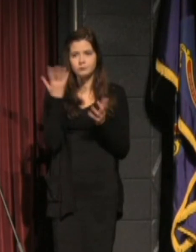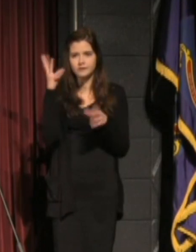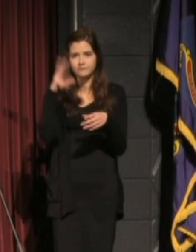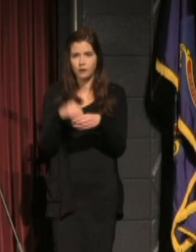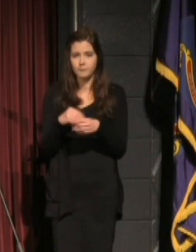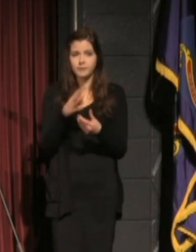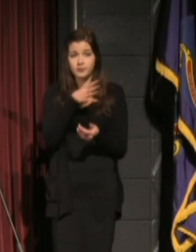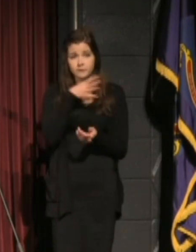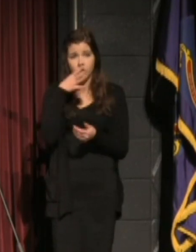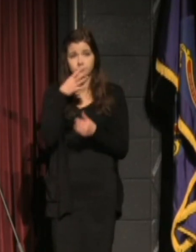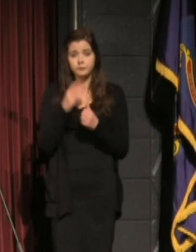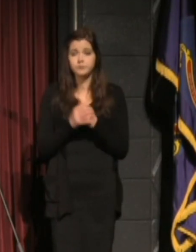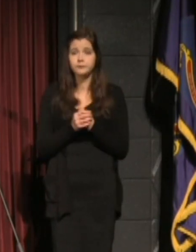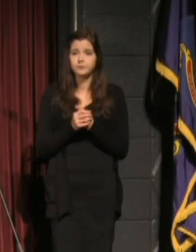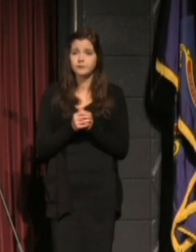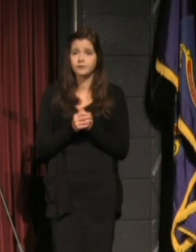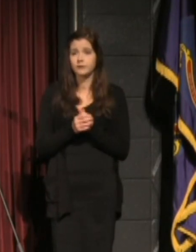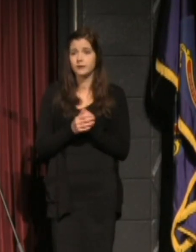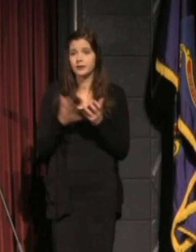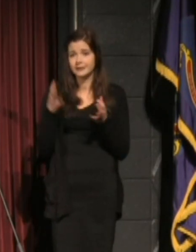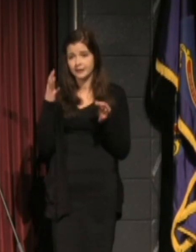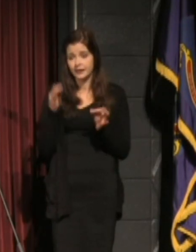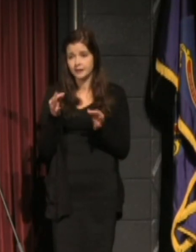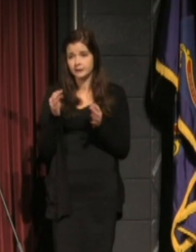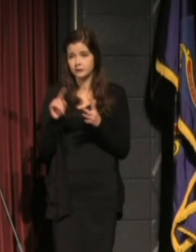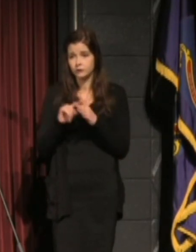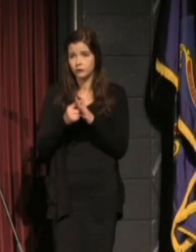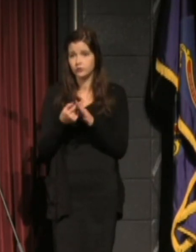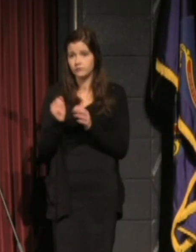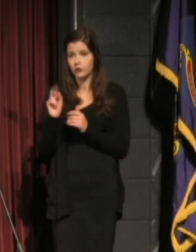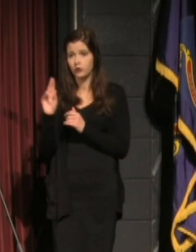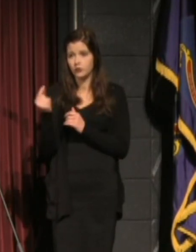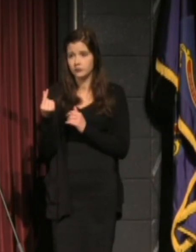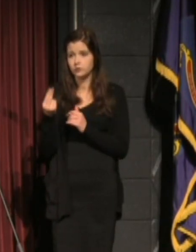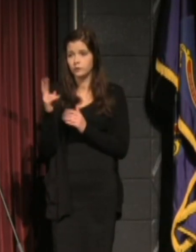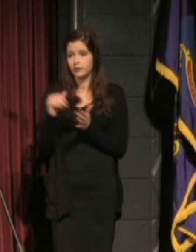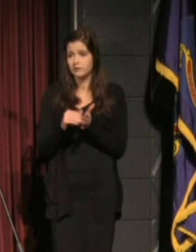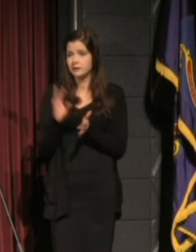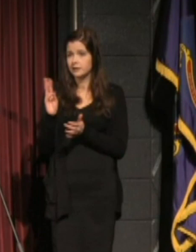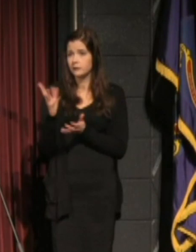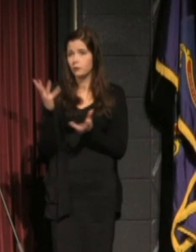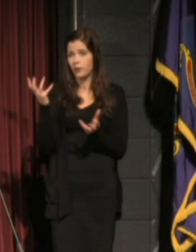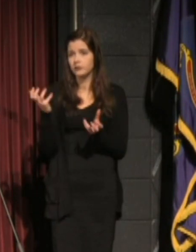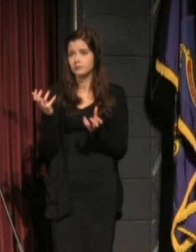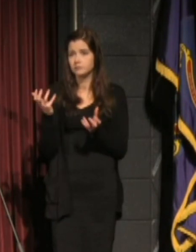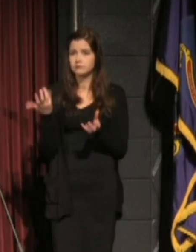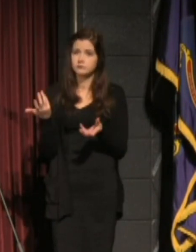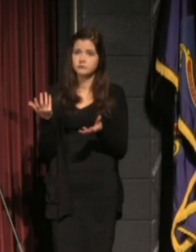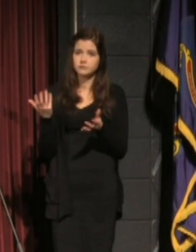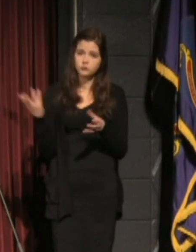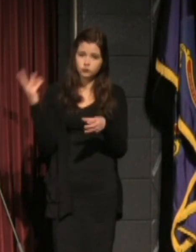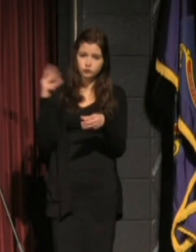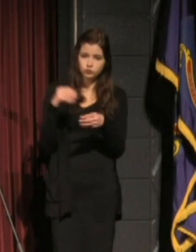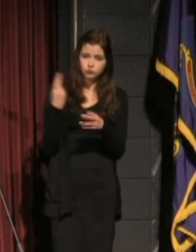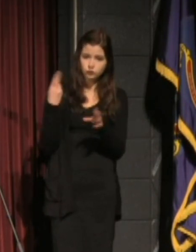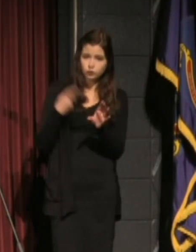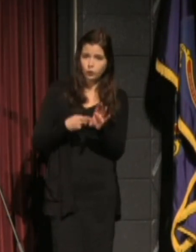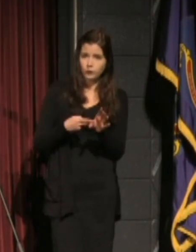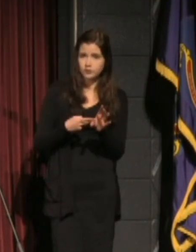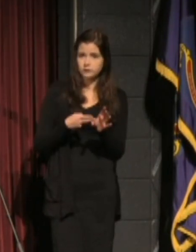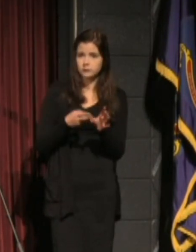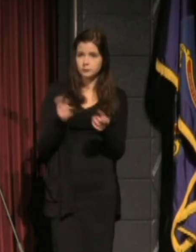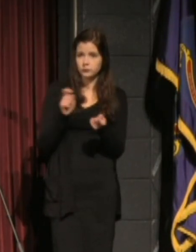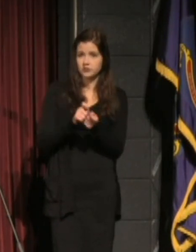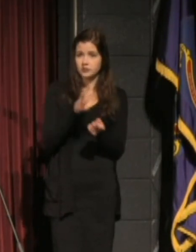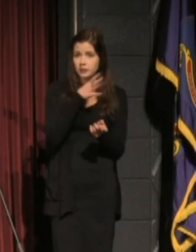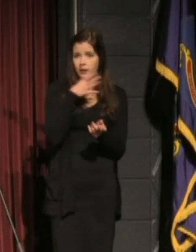with the farm. I decided at the beginning of August 2016 that I wanted to go into the Precision Ag program here at Lake Region.